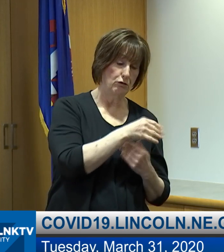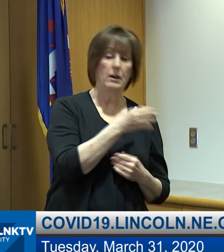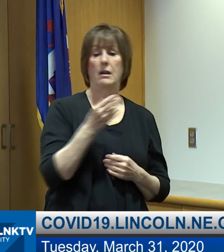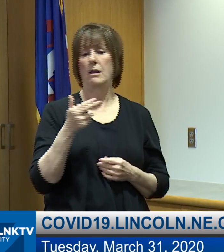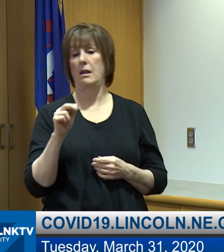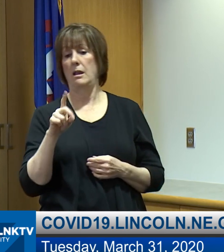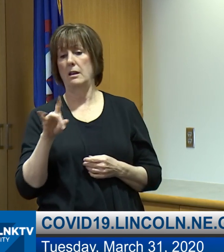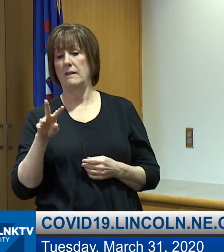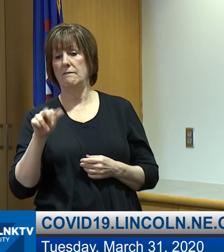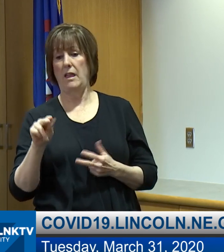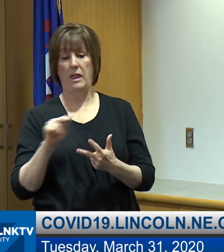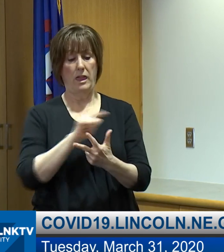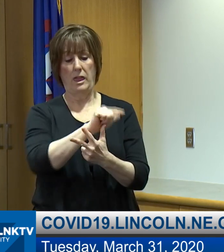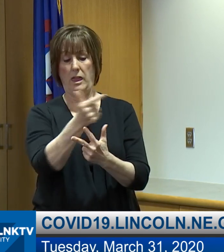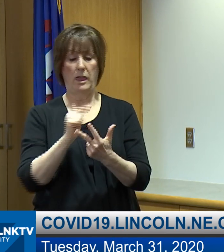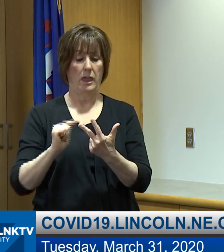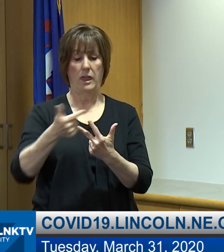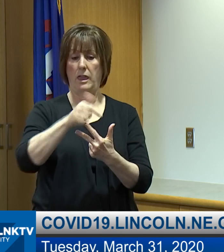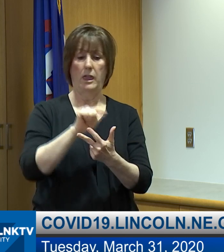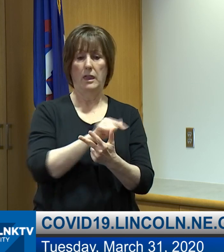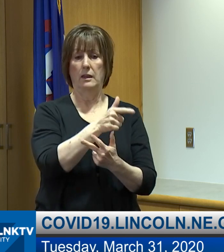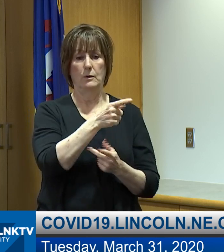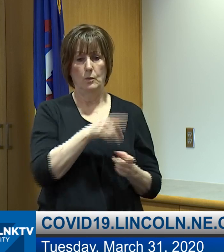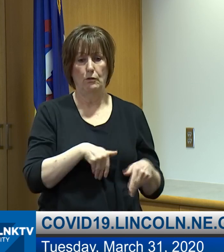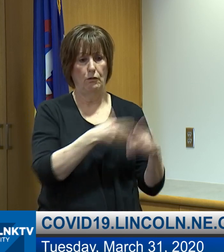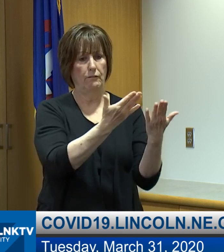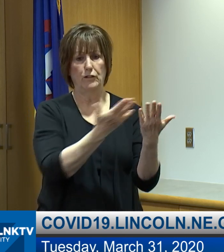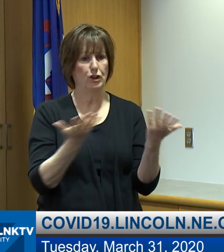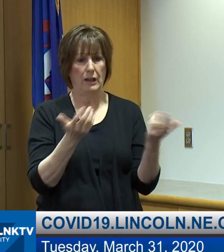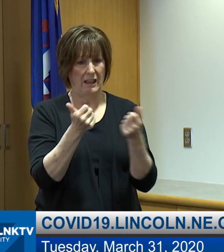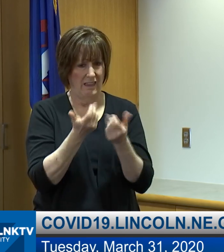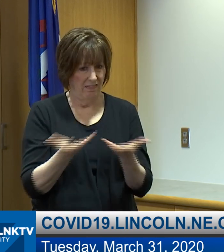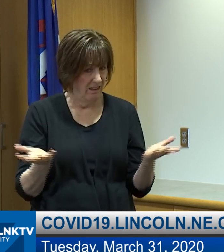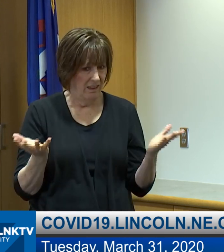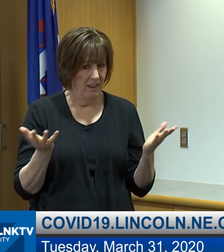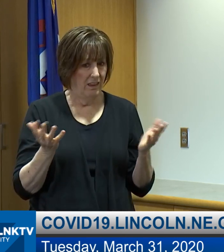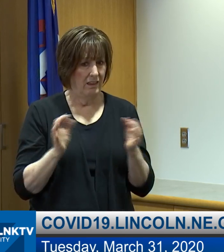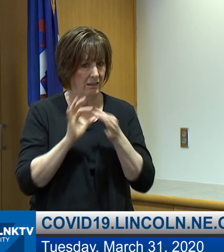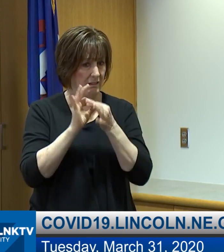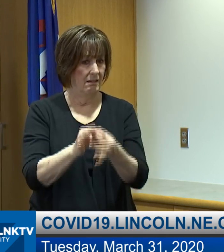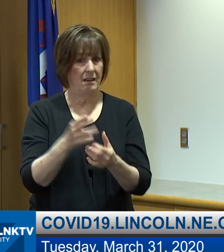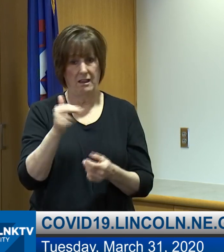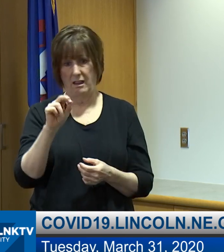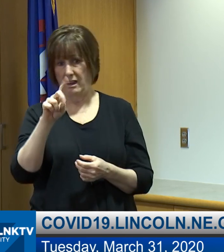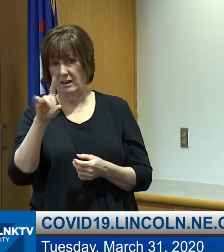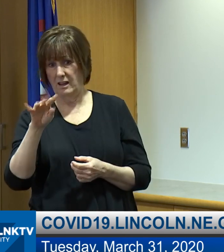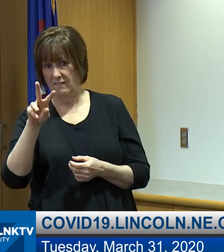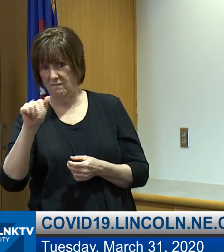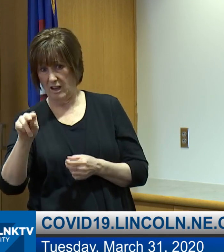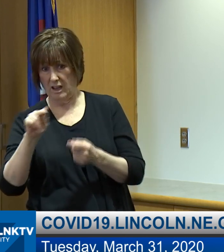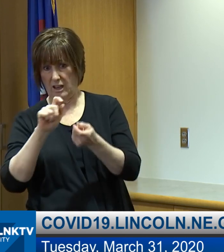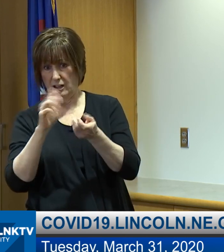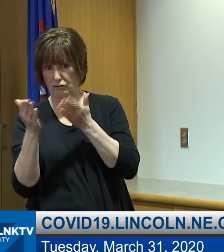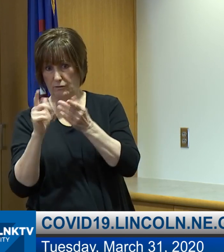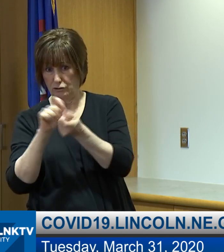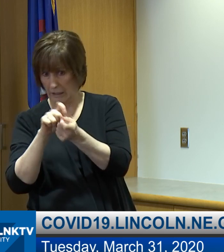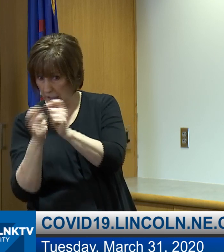van service that's being offered? Does anything with regard to the handy van service